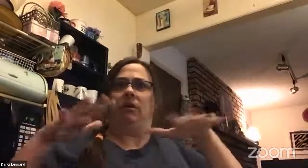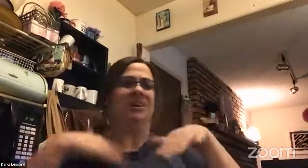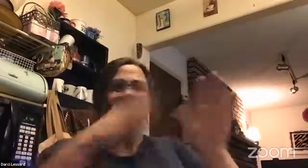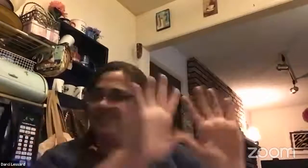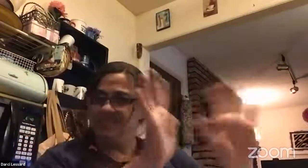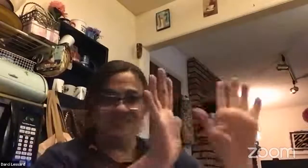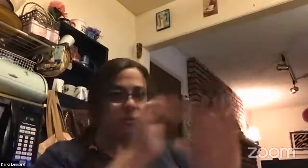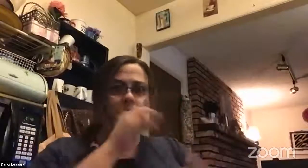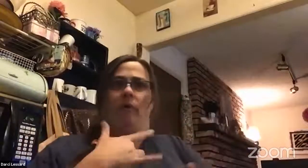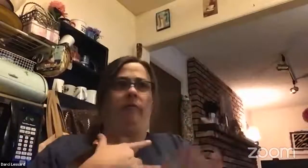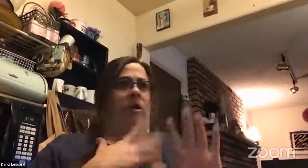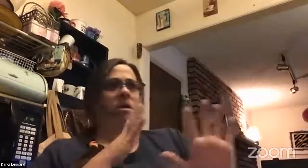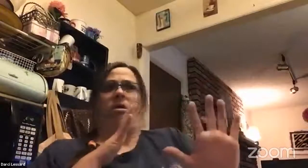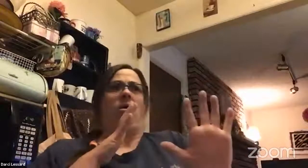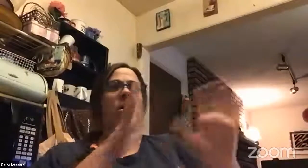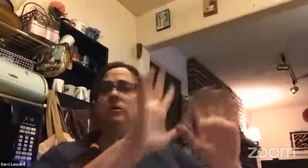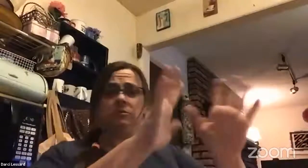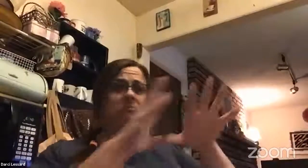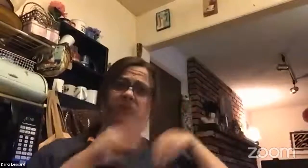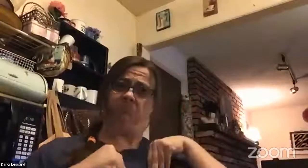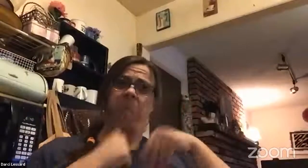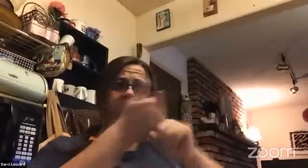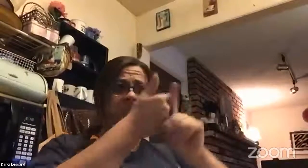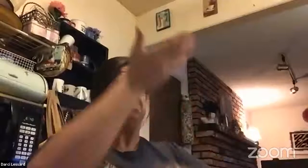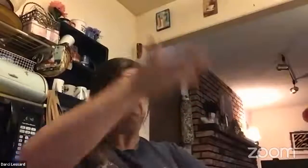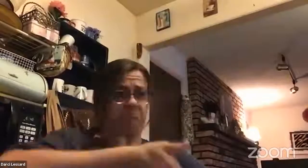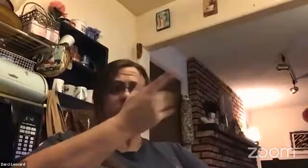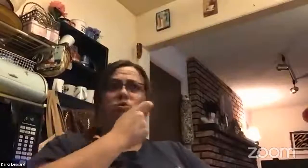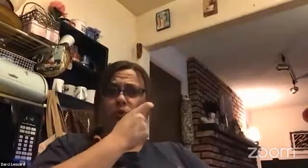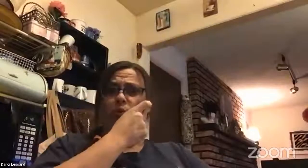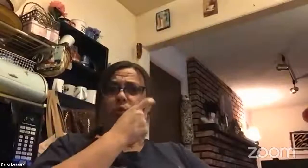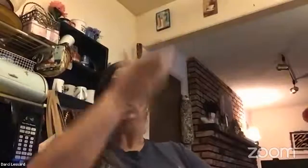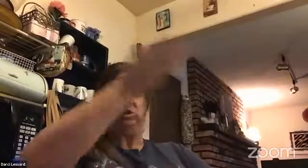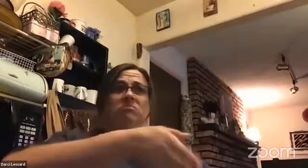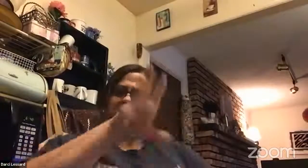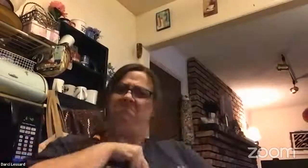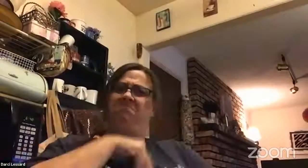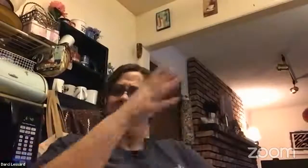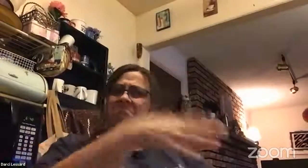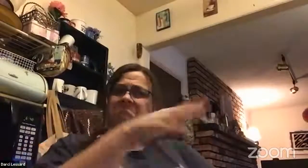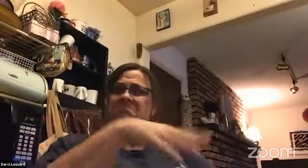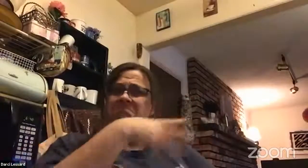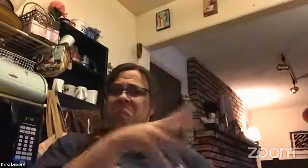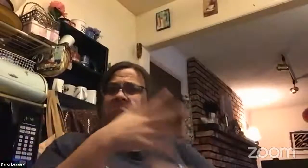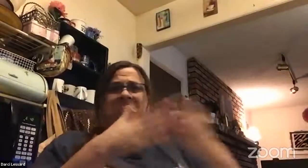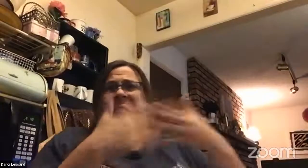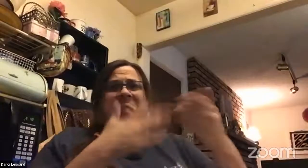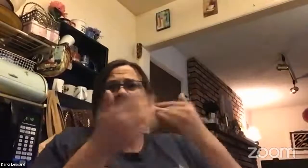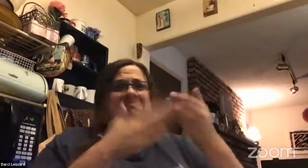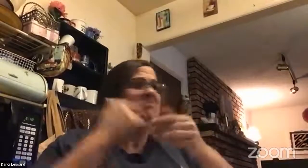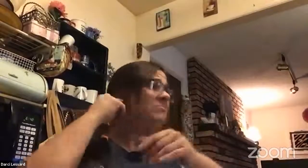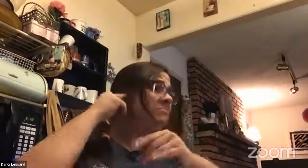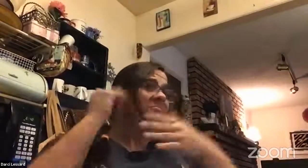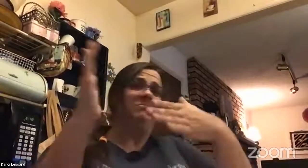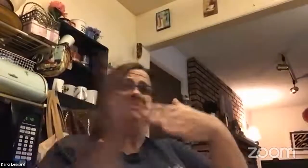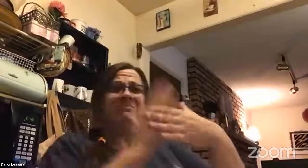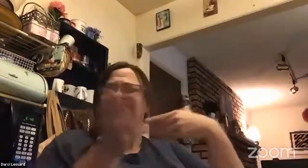children. My youngest now identifies as hard of hearing. And I told him, I accept you for who you are. You need to accept